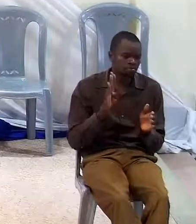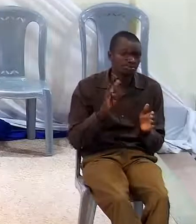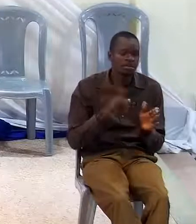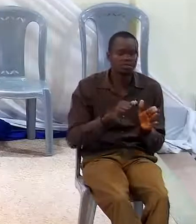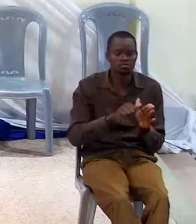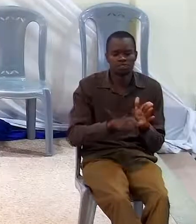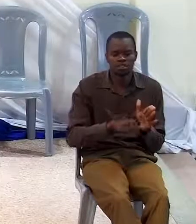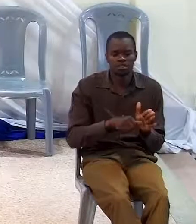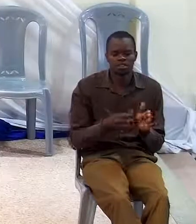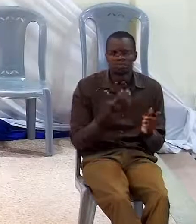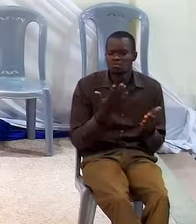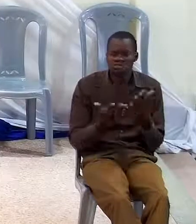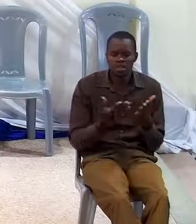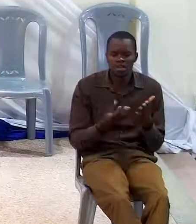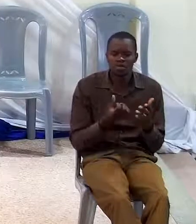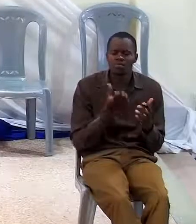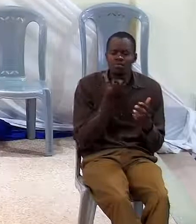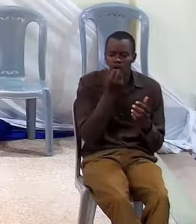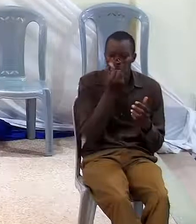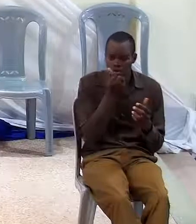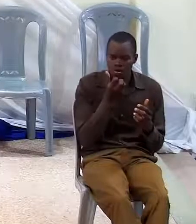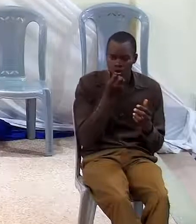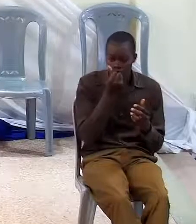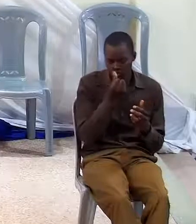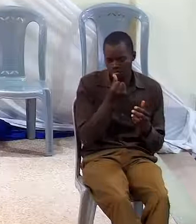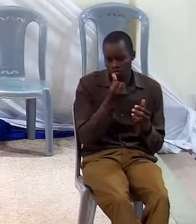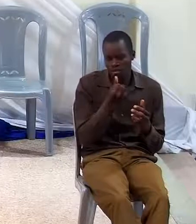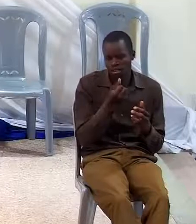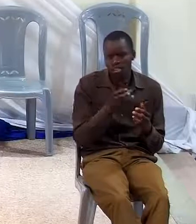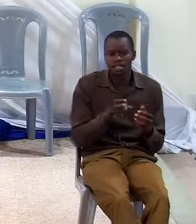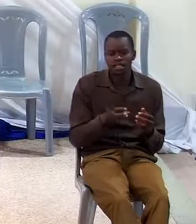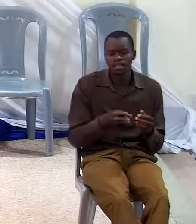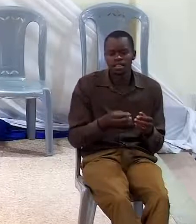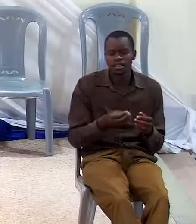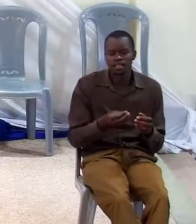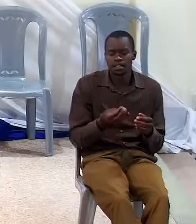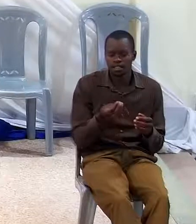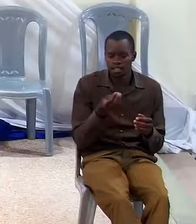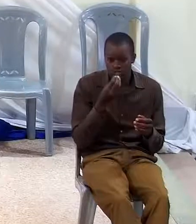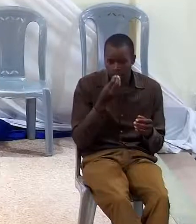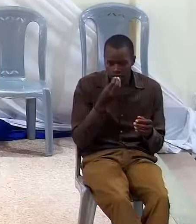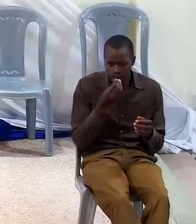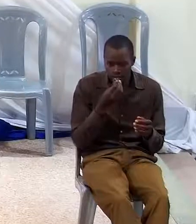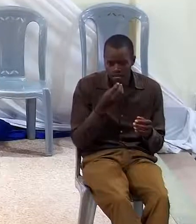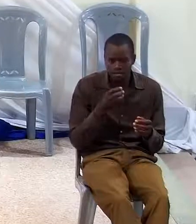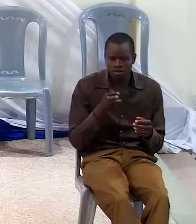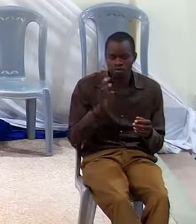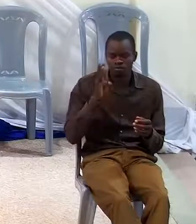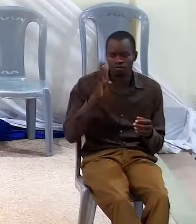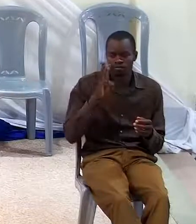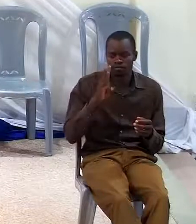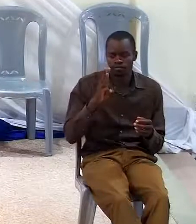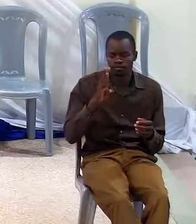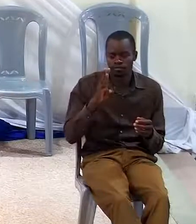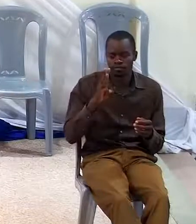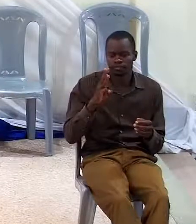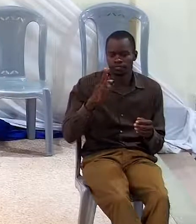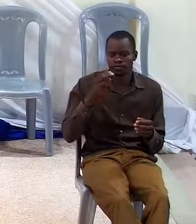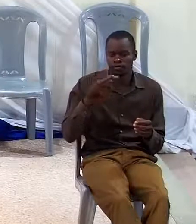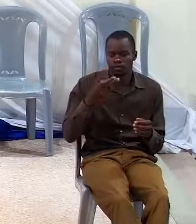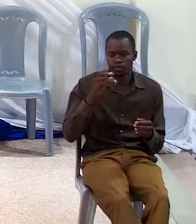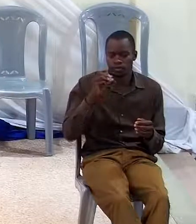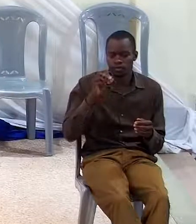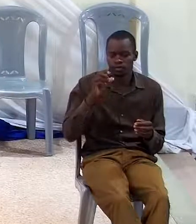whole maize meal. Eat whole millet. Eat